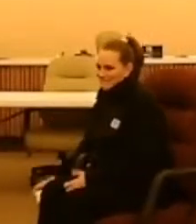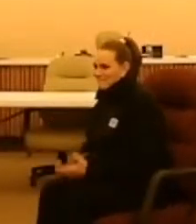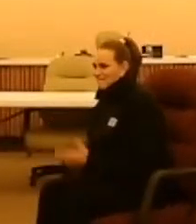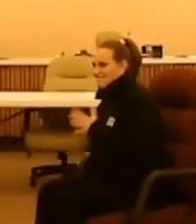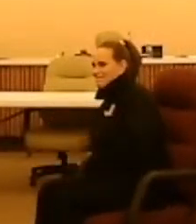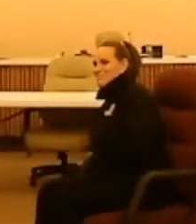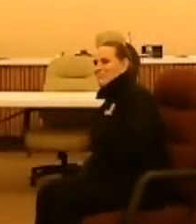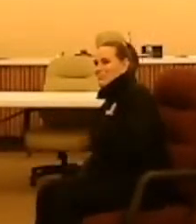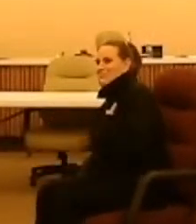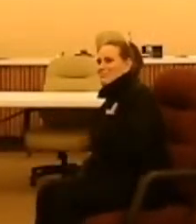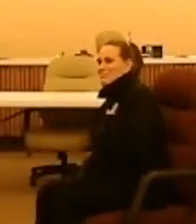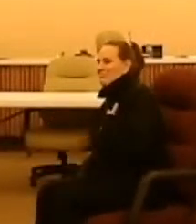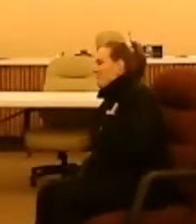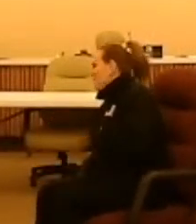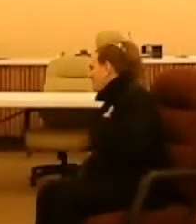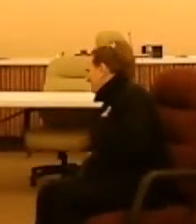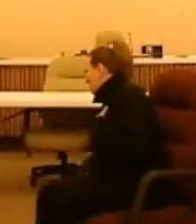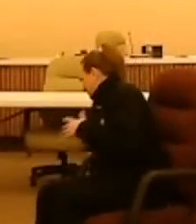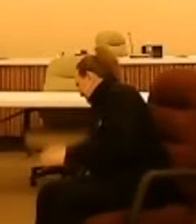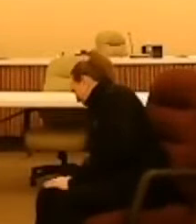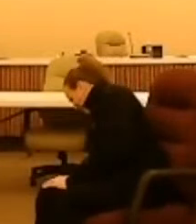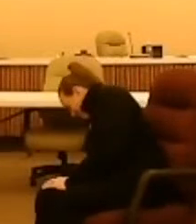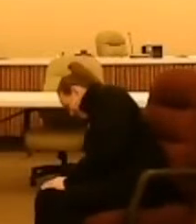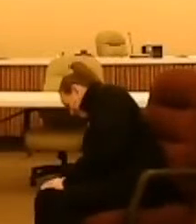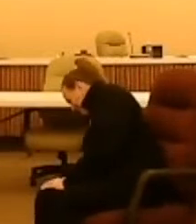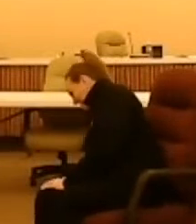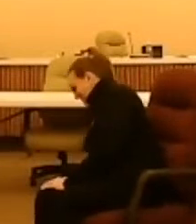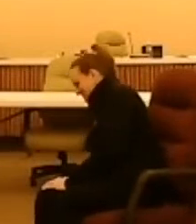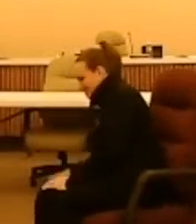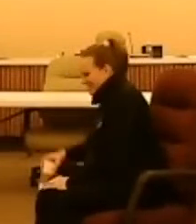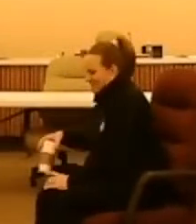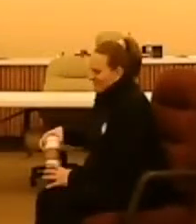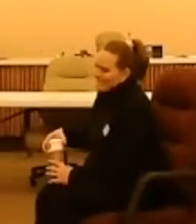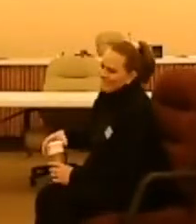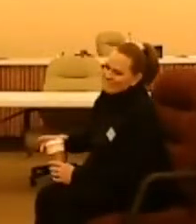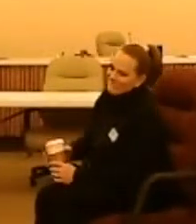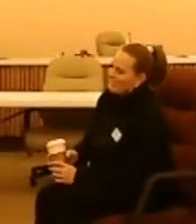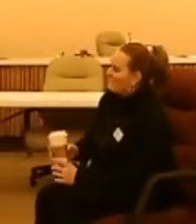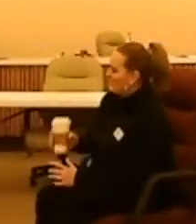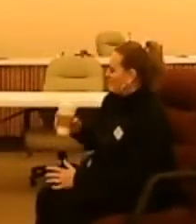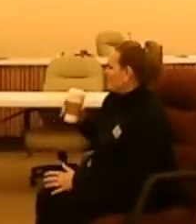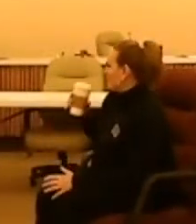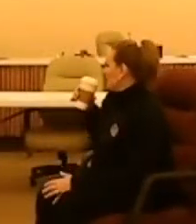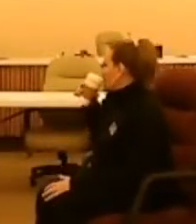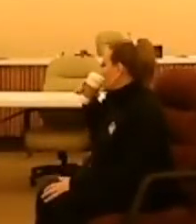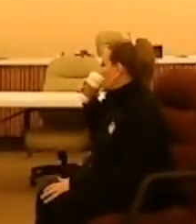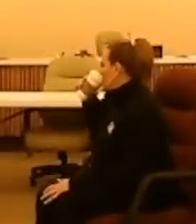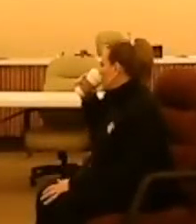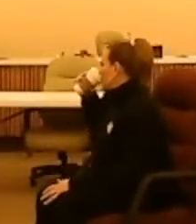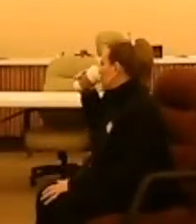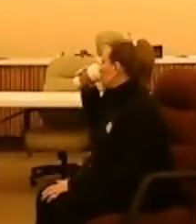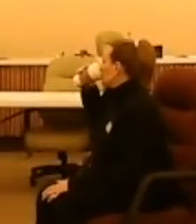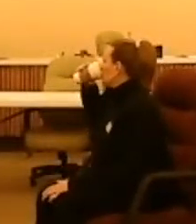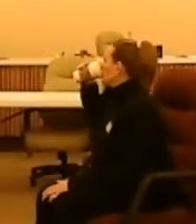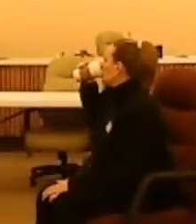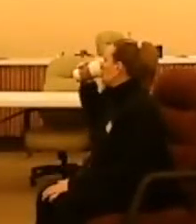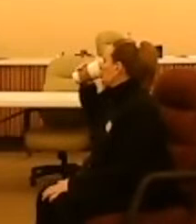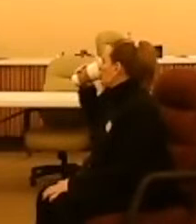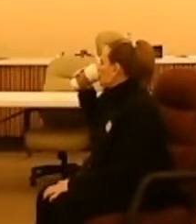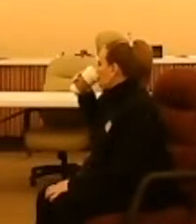plastic. Because I don't want to waste it. We usually go one back. See, Steve, this is why I tell them we need